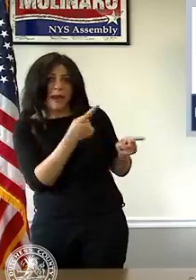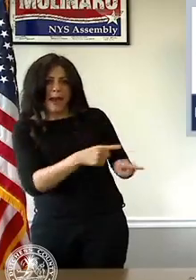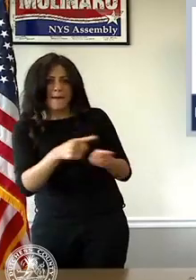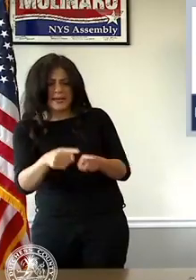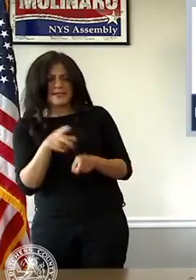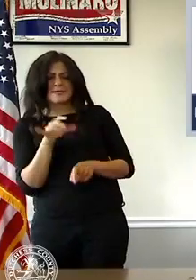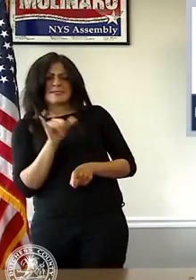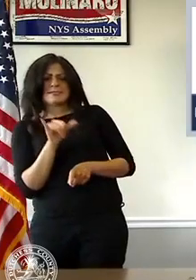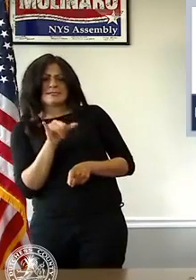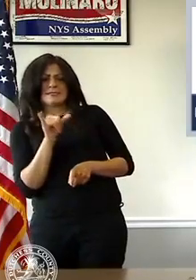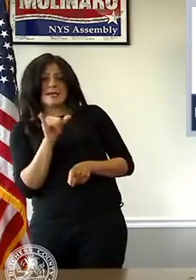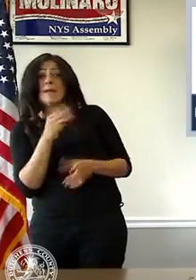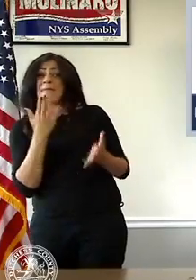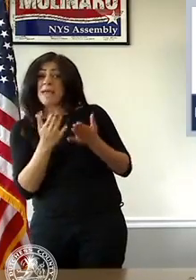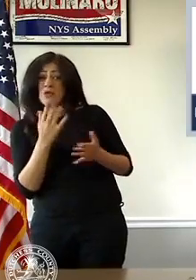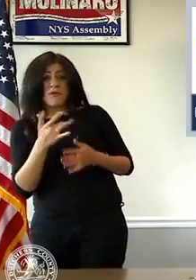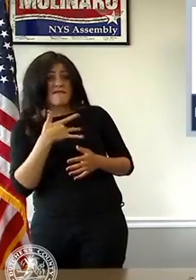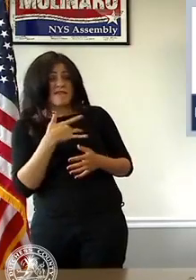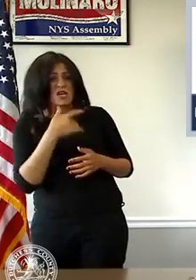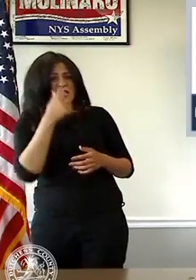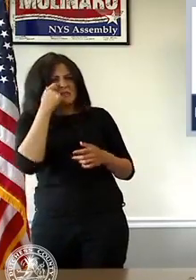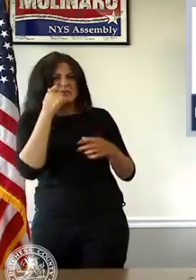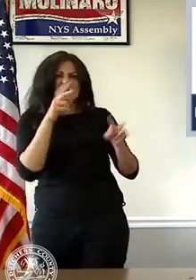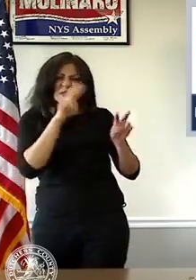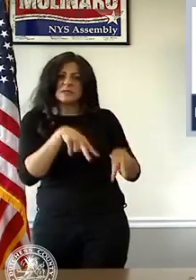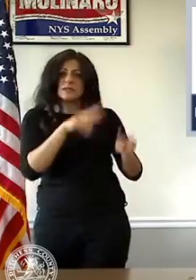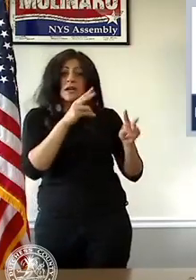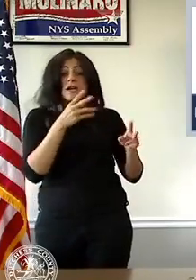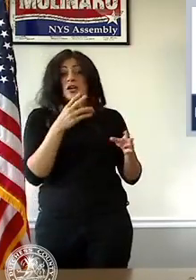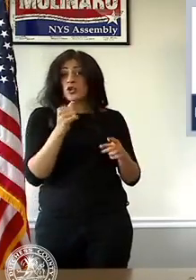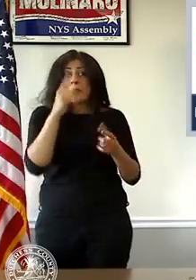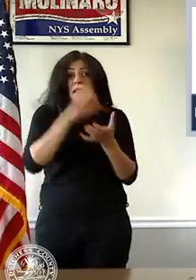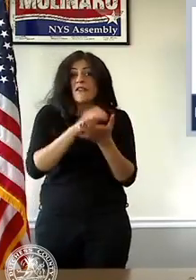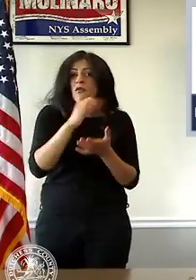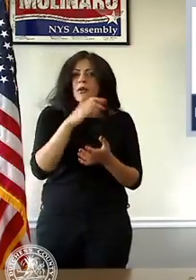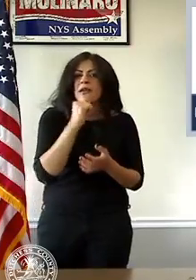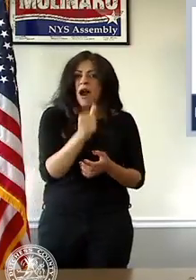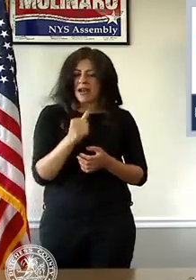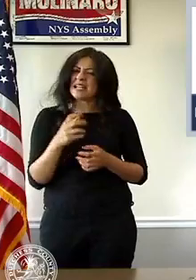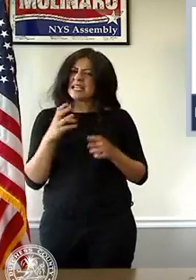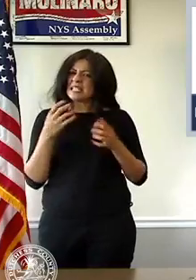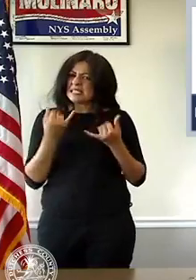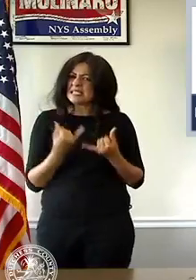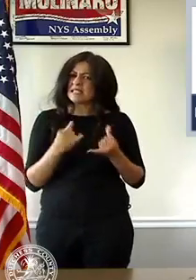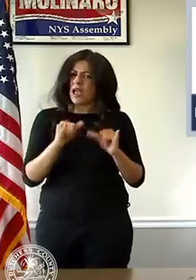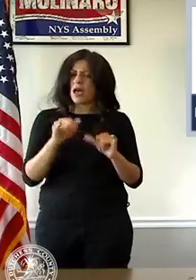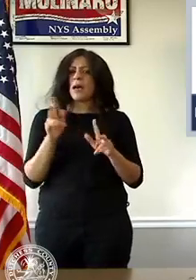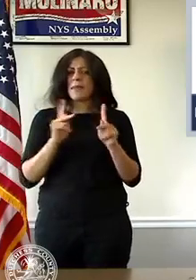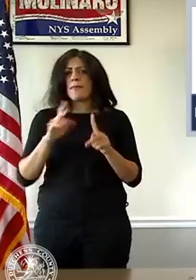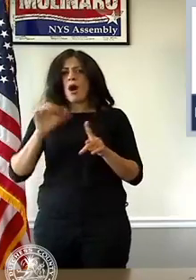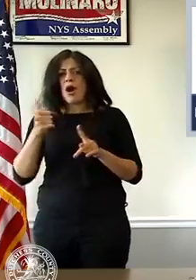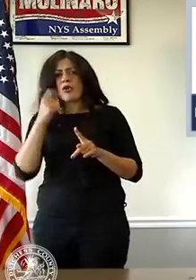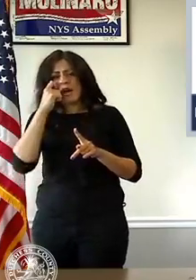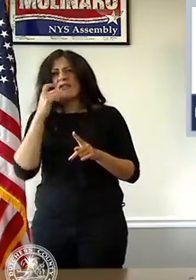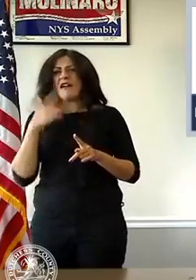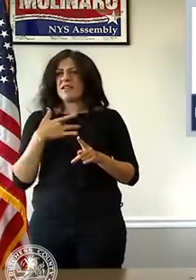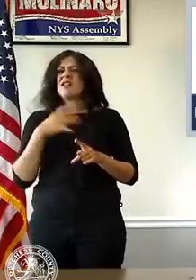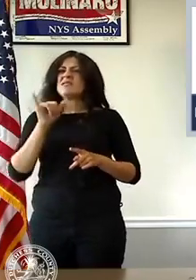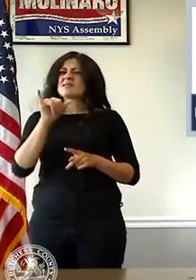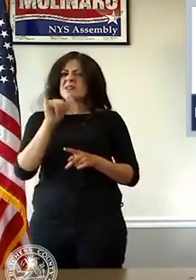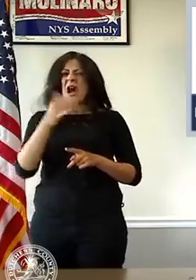whether you believe that was racist or not, or based on racism or not, are still confronted with injustices, and